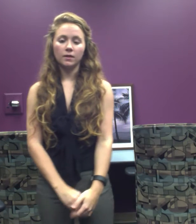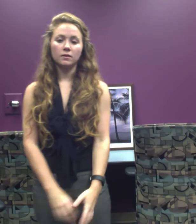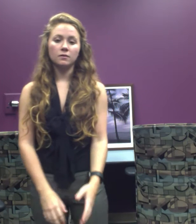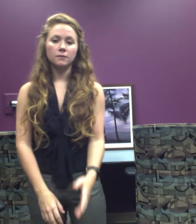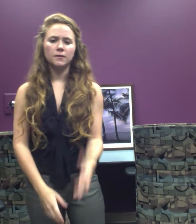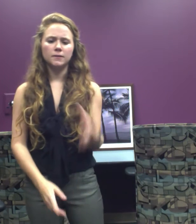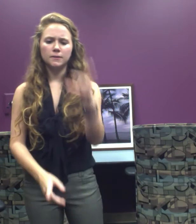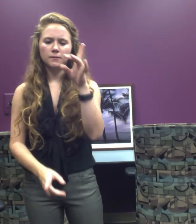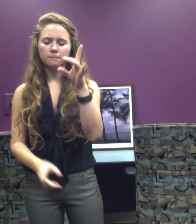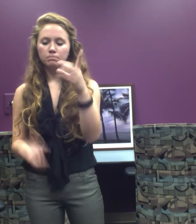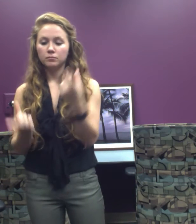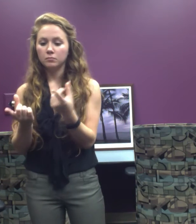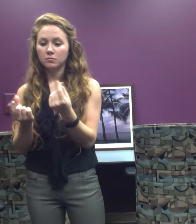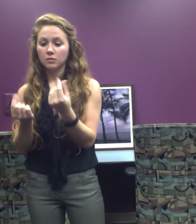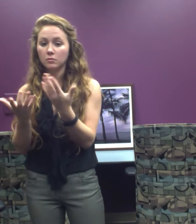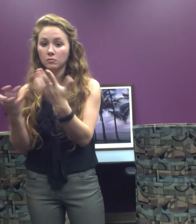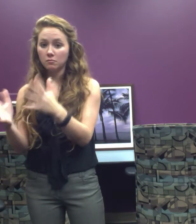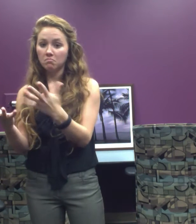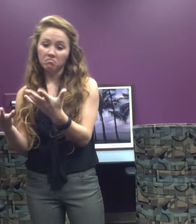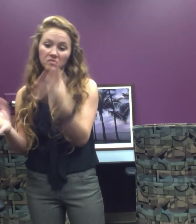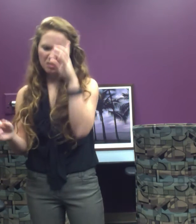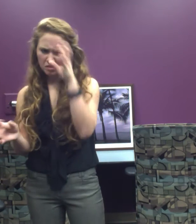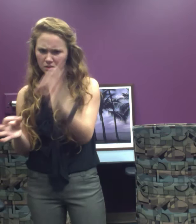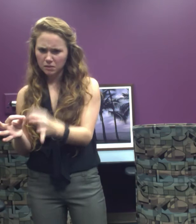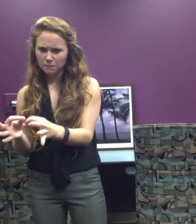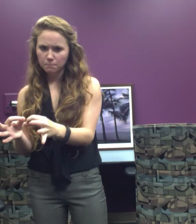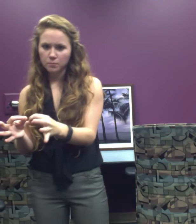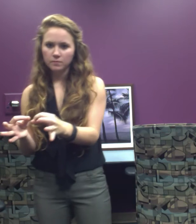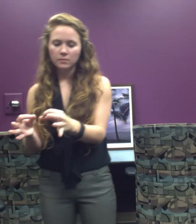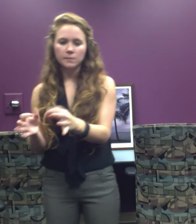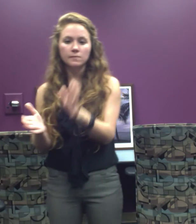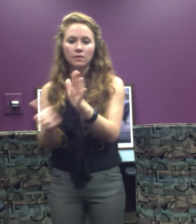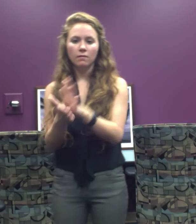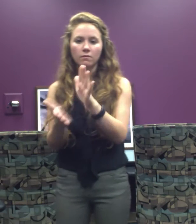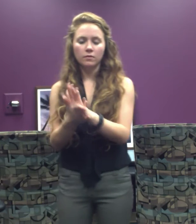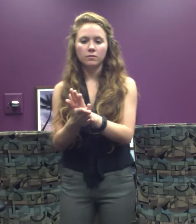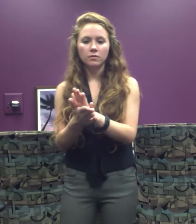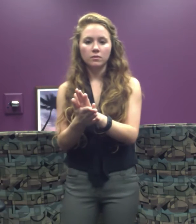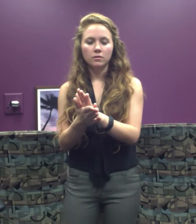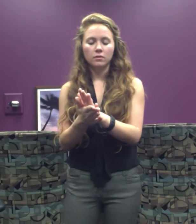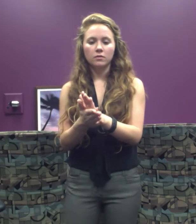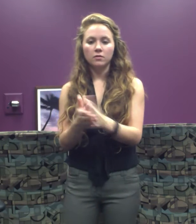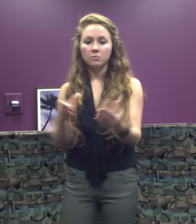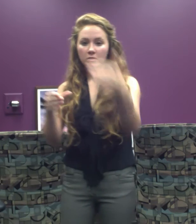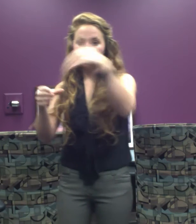which time you should have these papers either on the drying rack or folded up in your book.